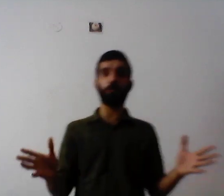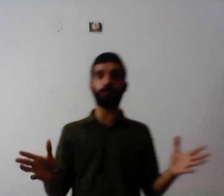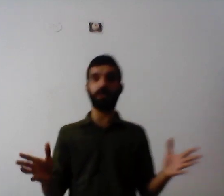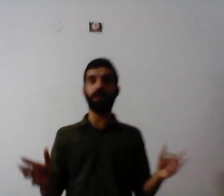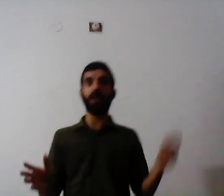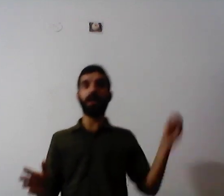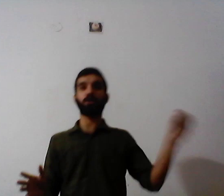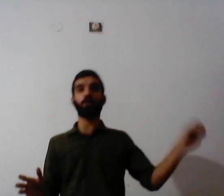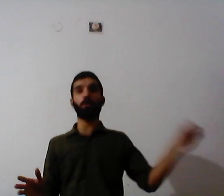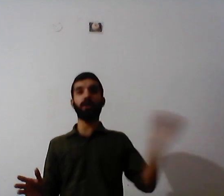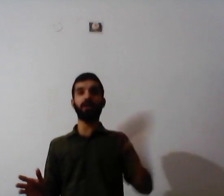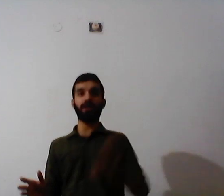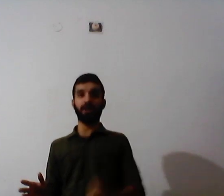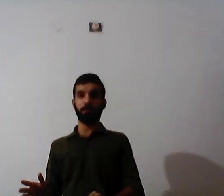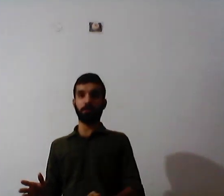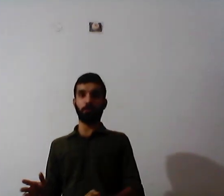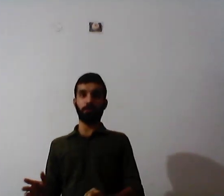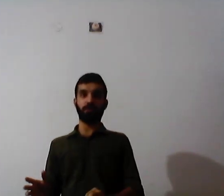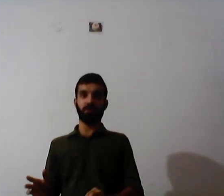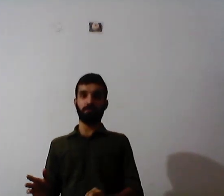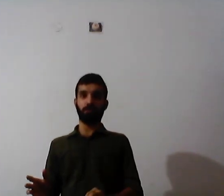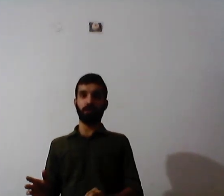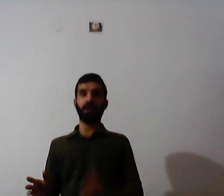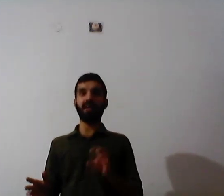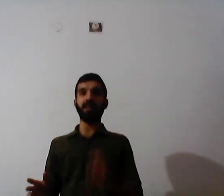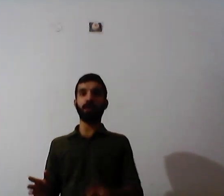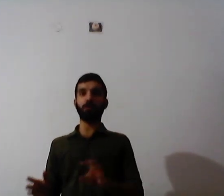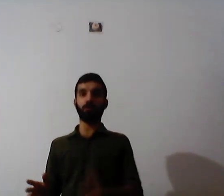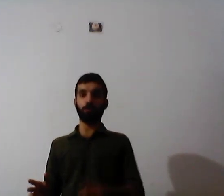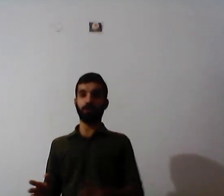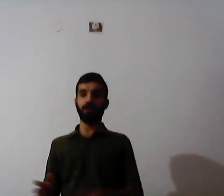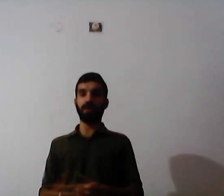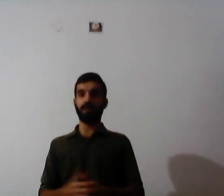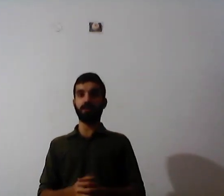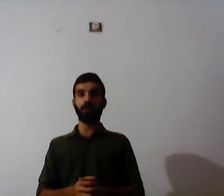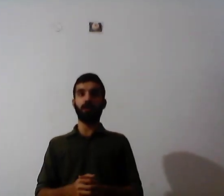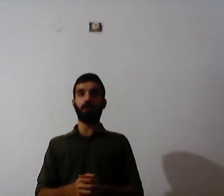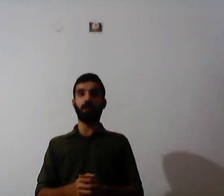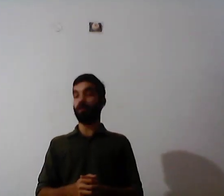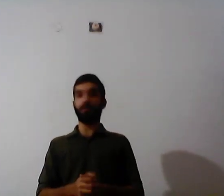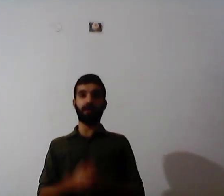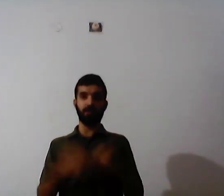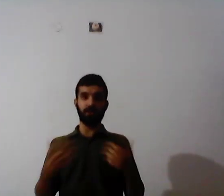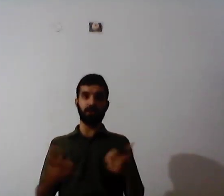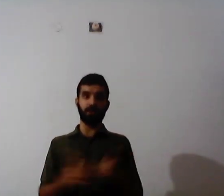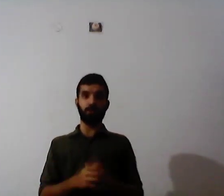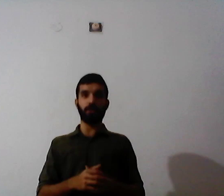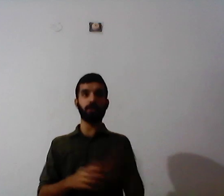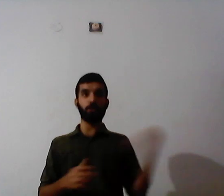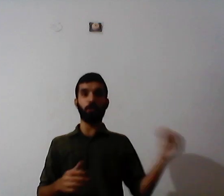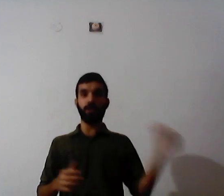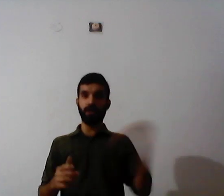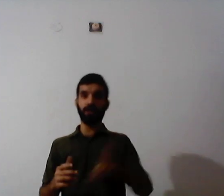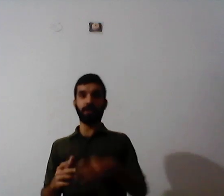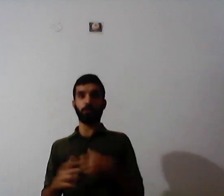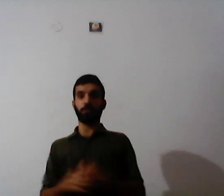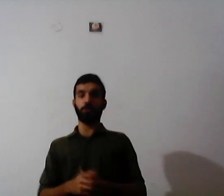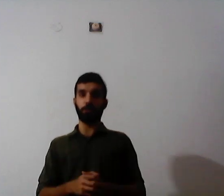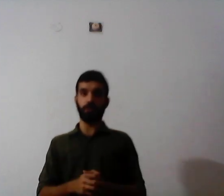solution. A solid in liquid solution. Okay, a liquid solution, that is what we are discussing. Okay, solid in liquid solution.